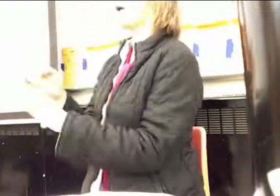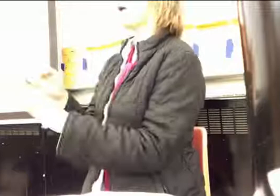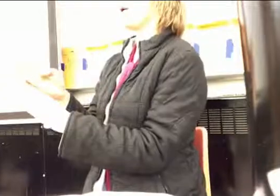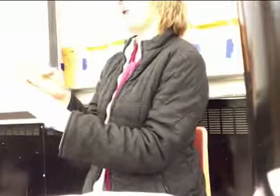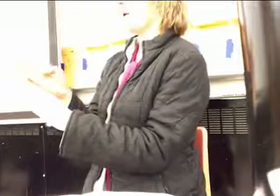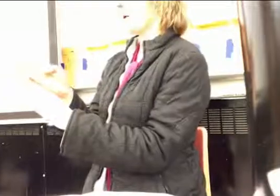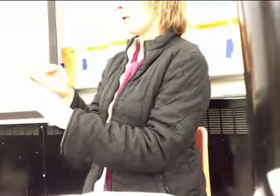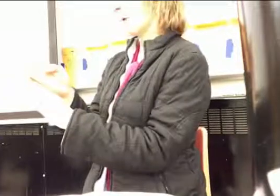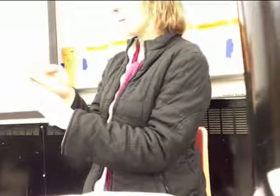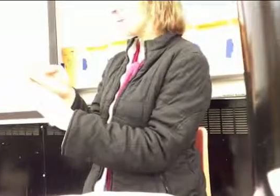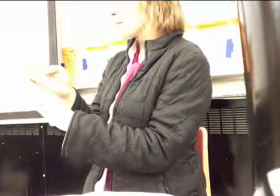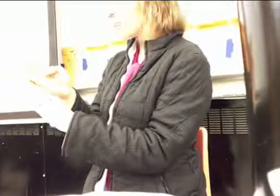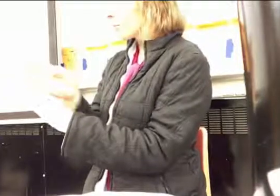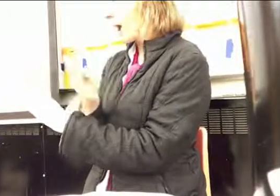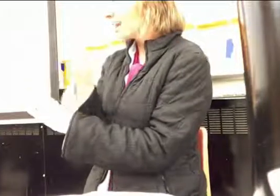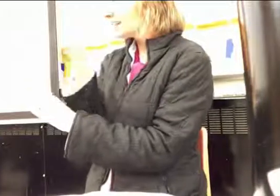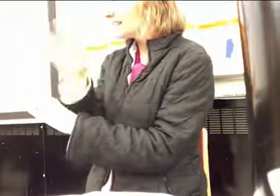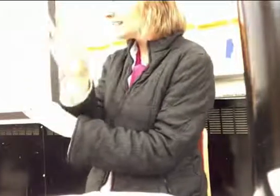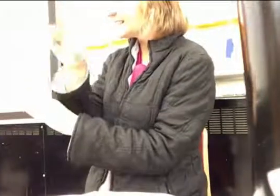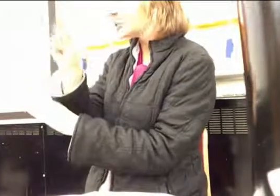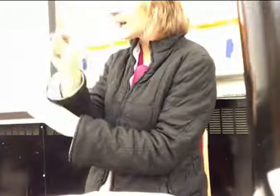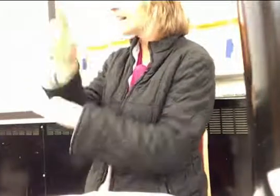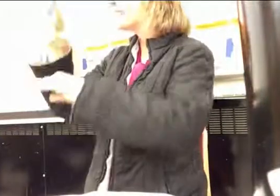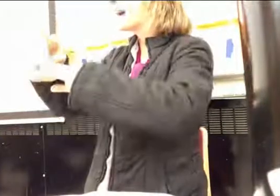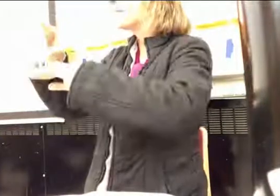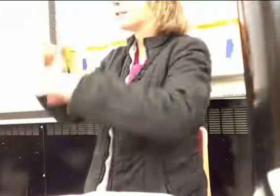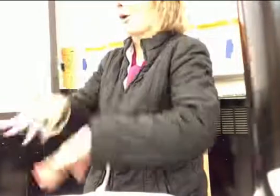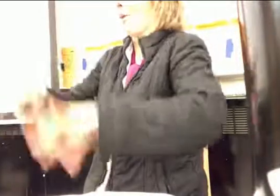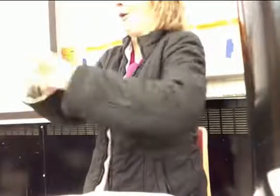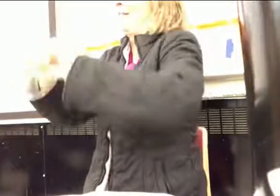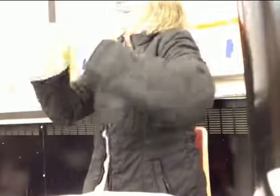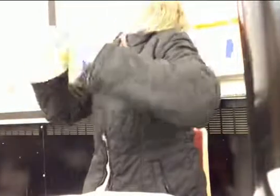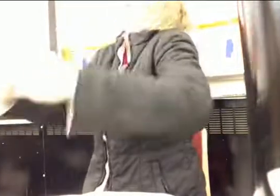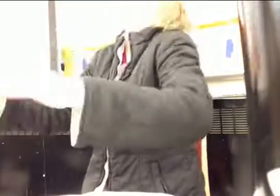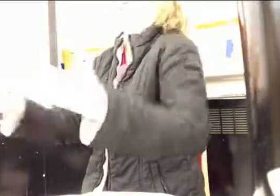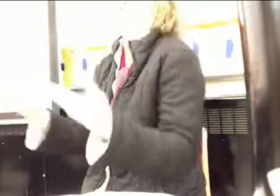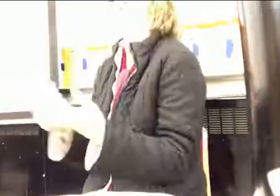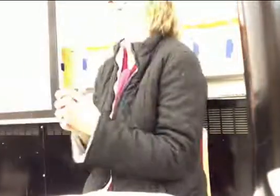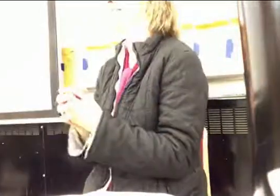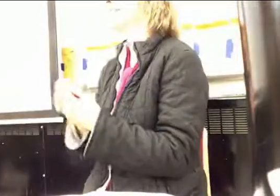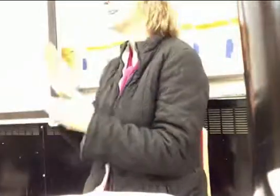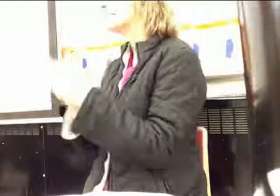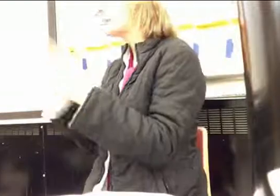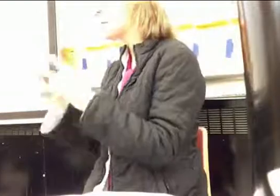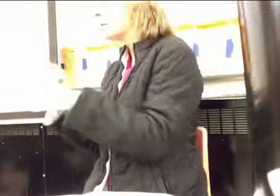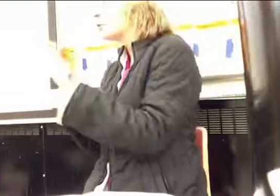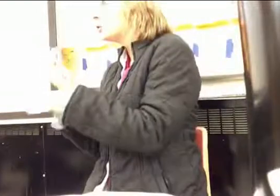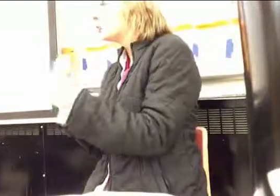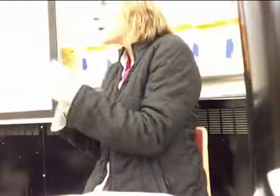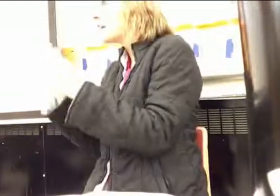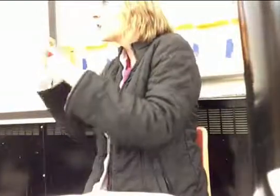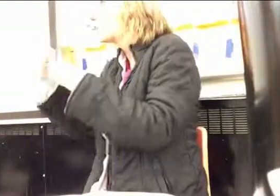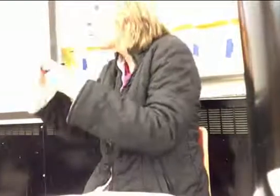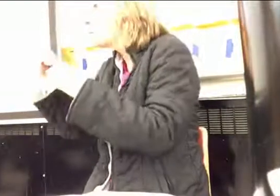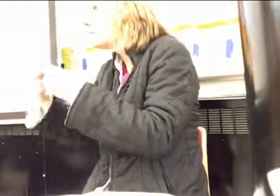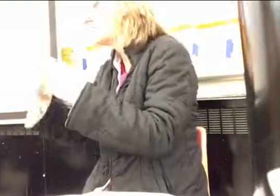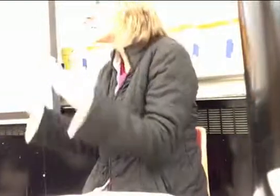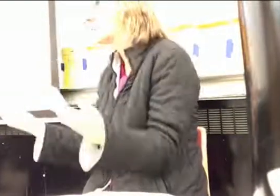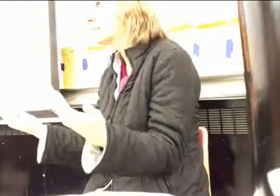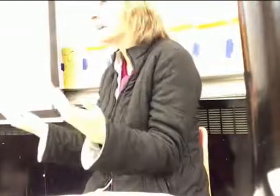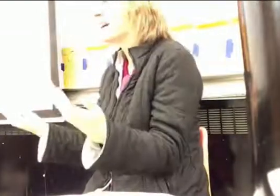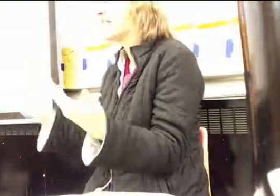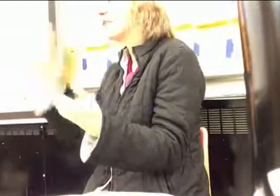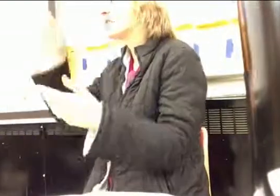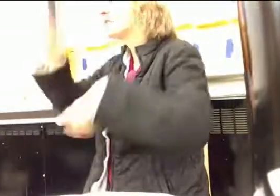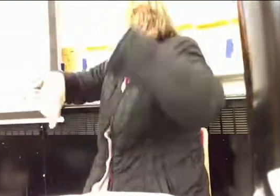about 1920, diamonds were absolutely worthless. Some people used them in their tools, but diamonds were they were